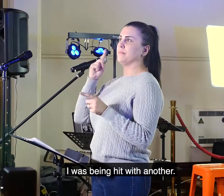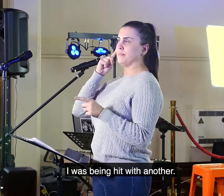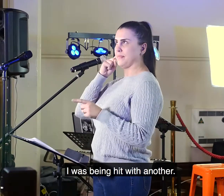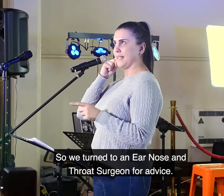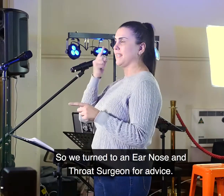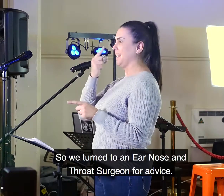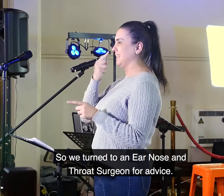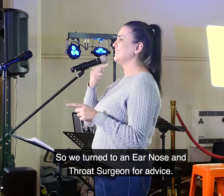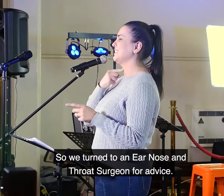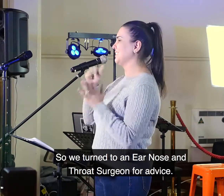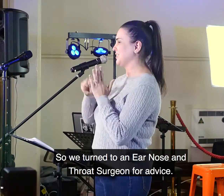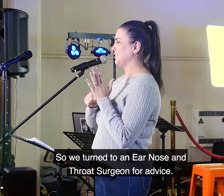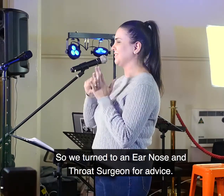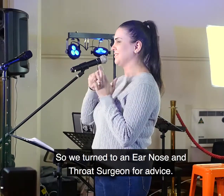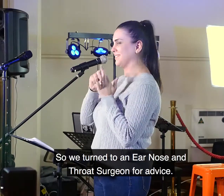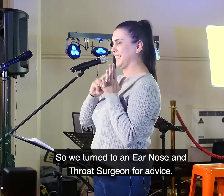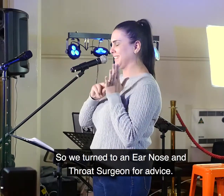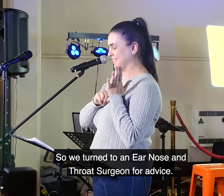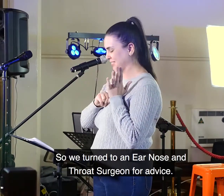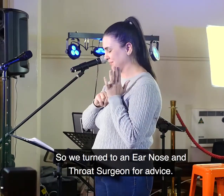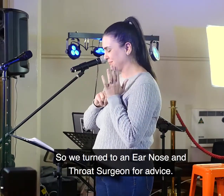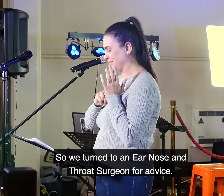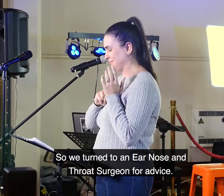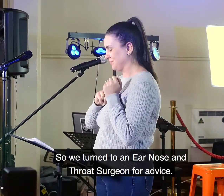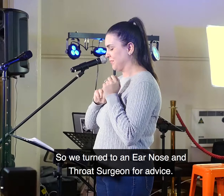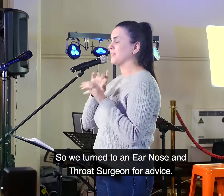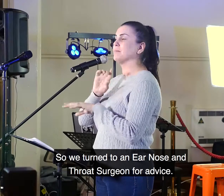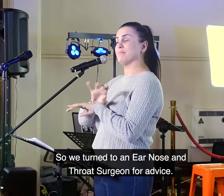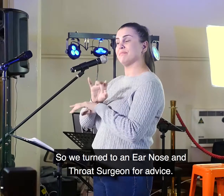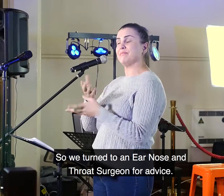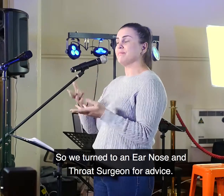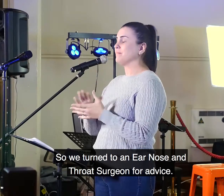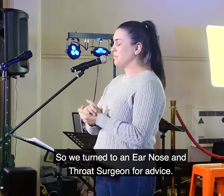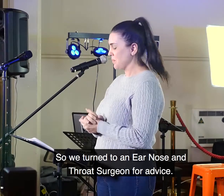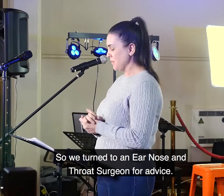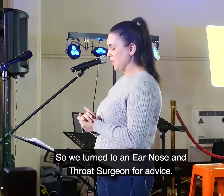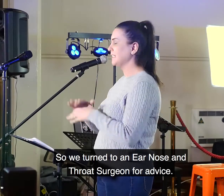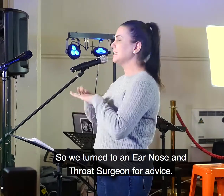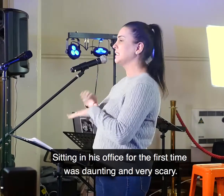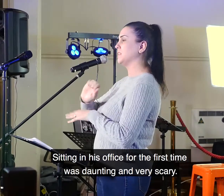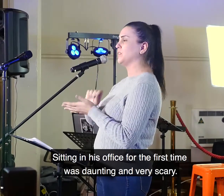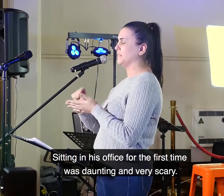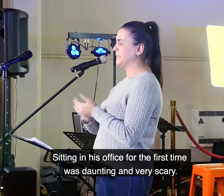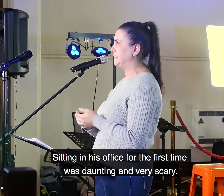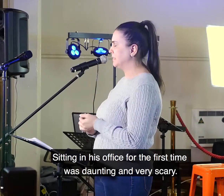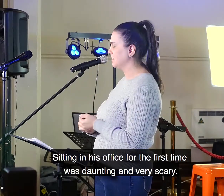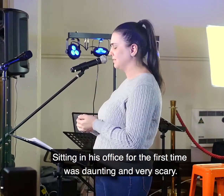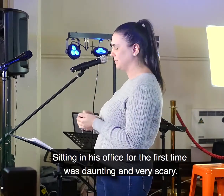So we turned to an ear, nose and throat surgeon for advice. So sitting in his office for the first